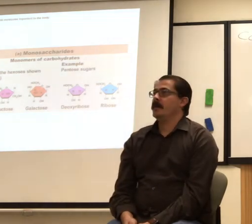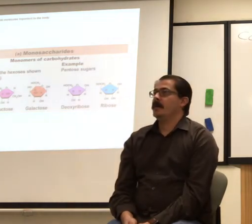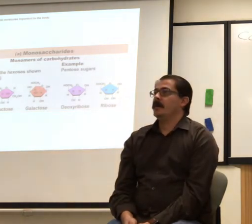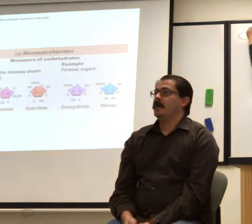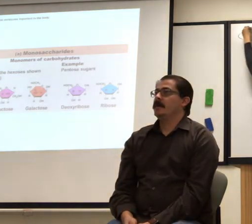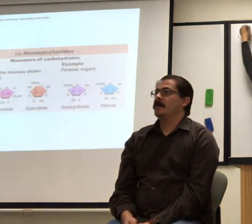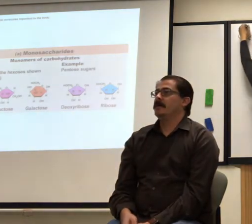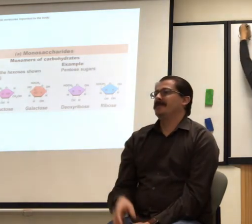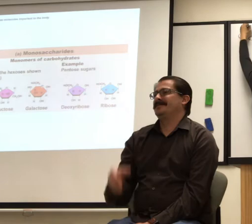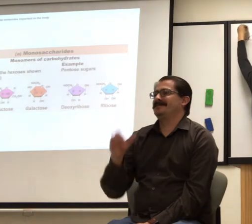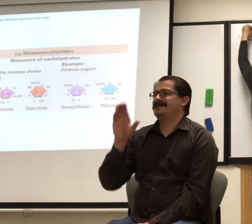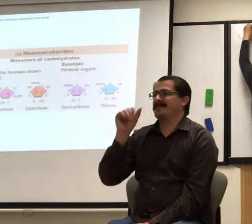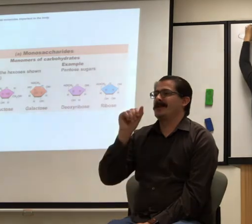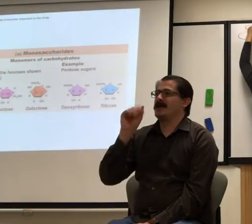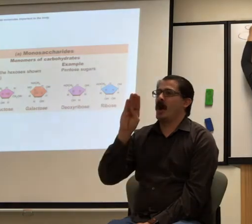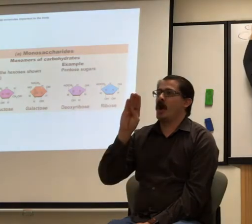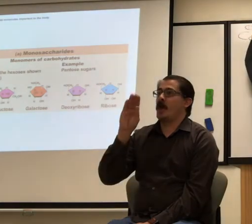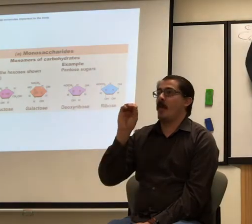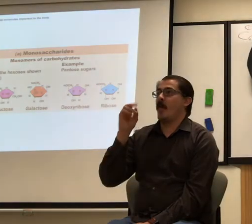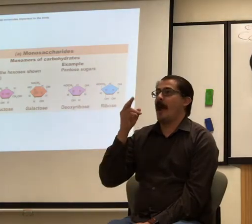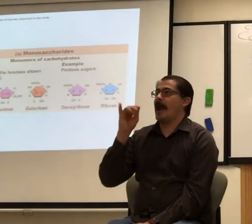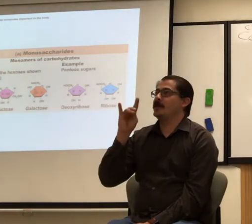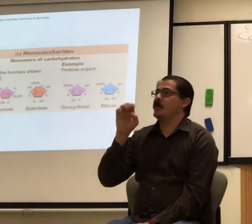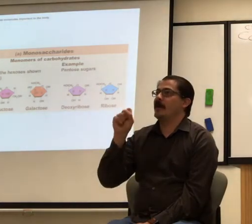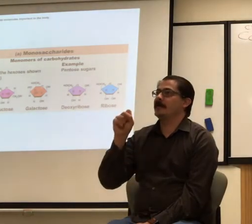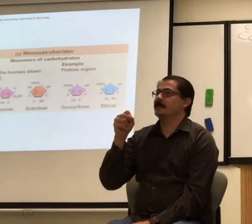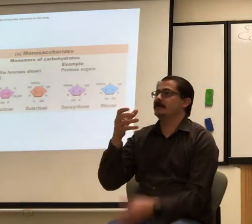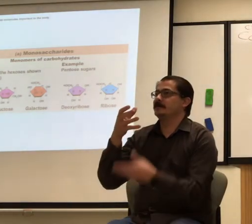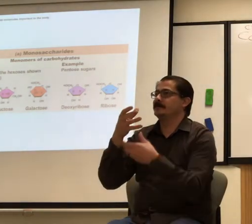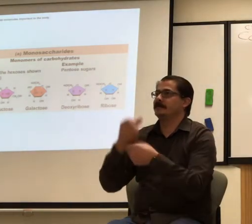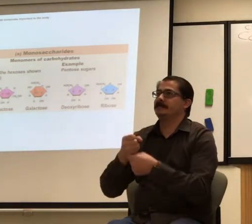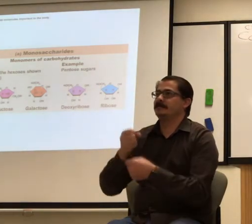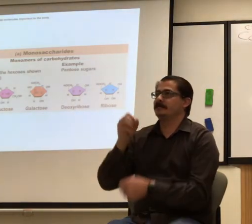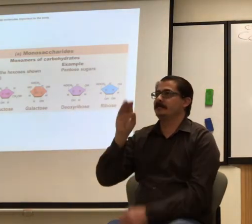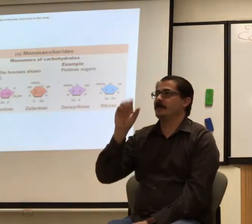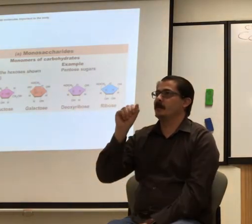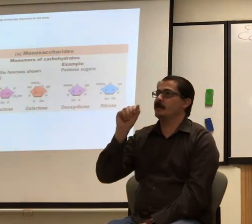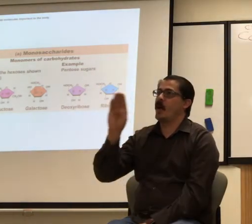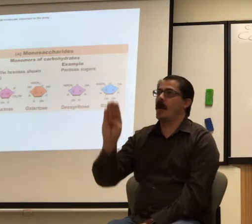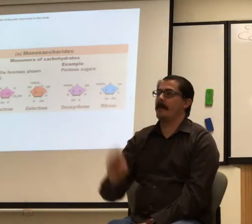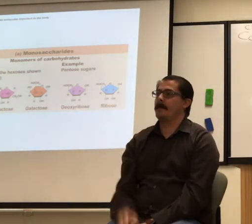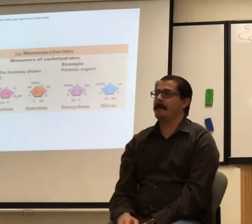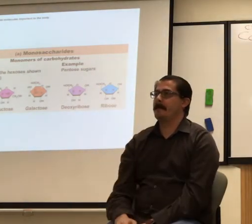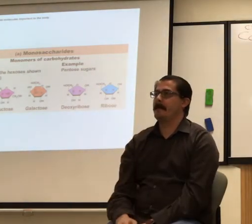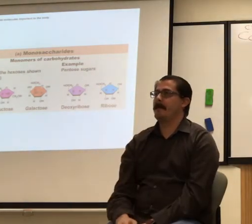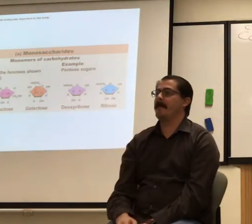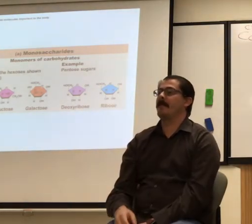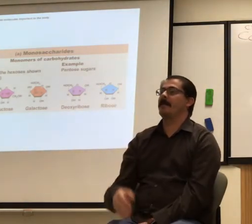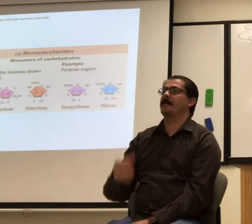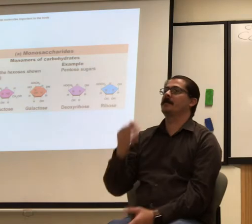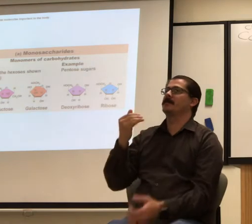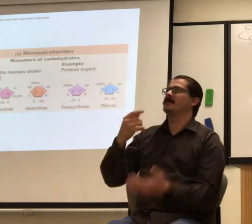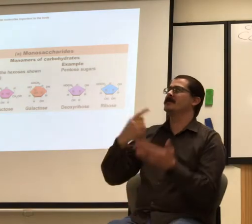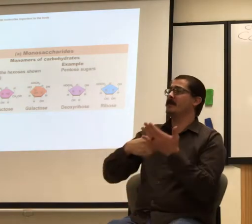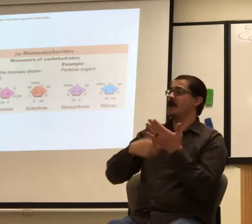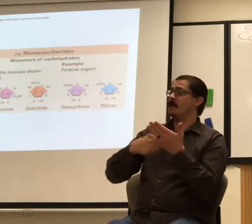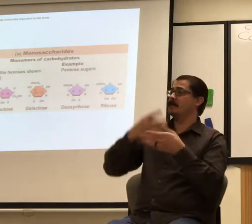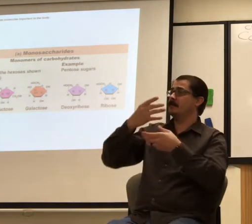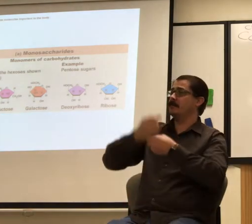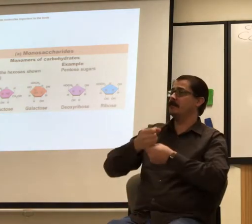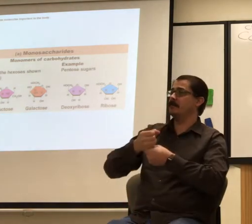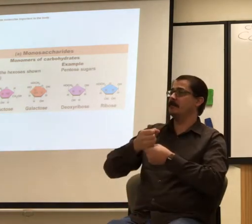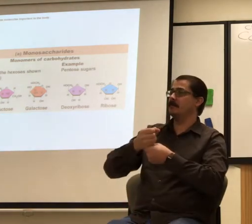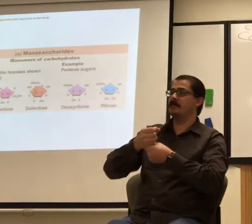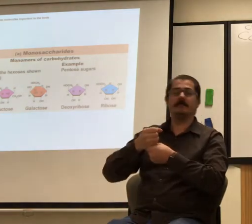by the way, we're in chapter 2 now, moving away from chapter 1. Sometimes I abbreviate carbohydrates